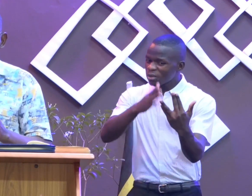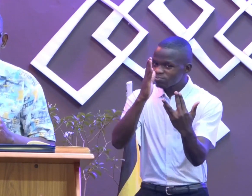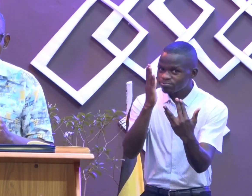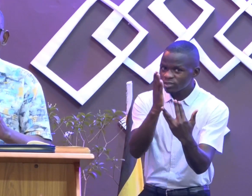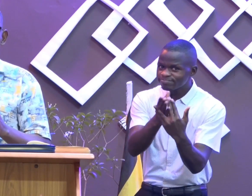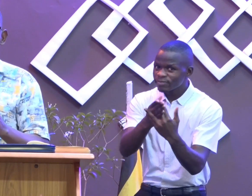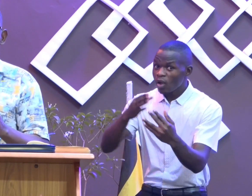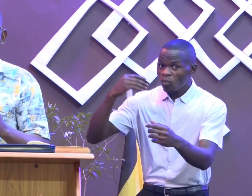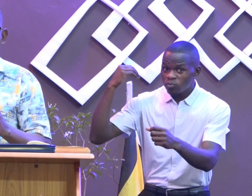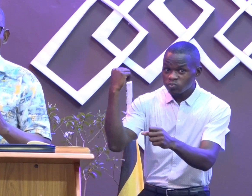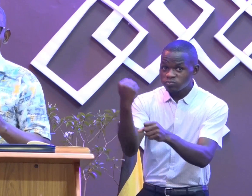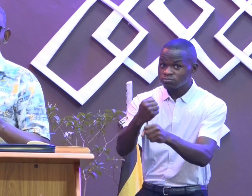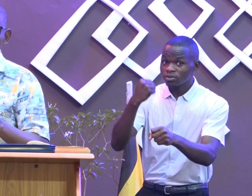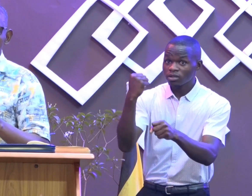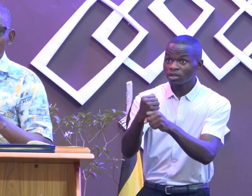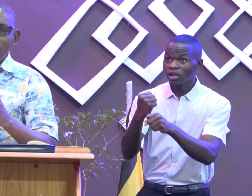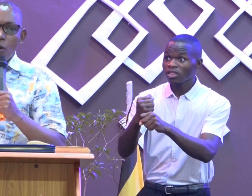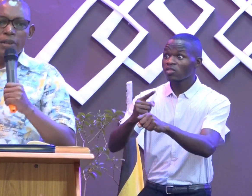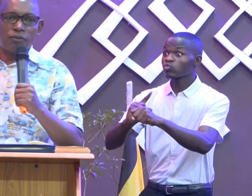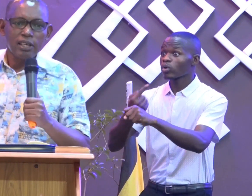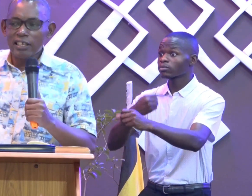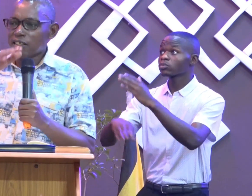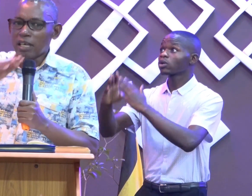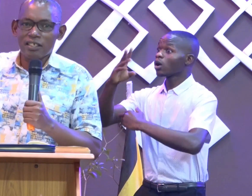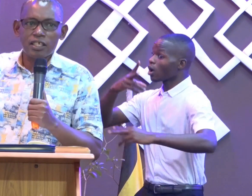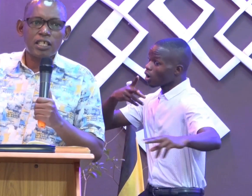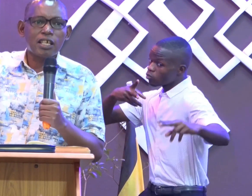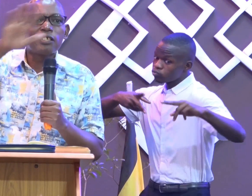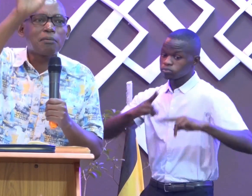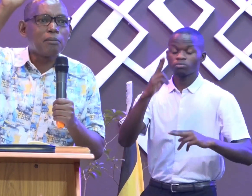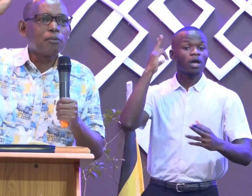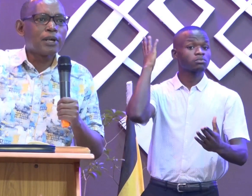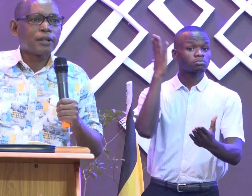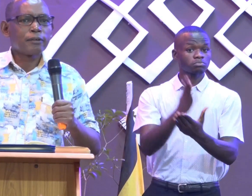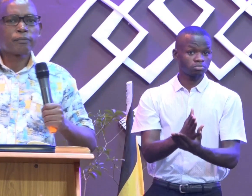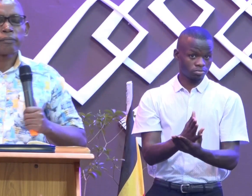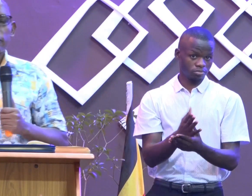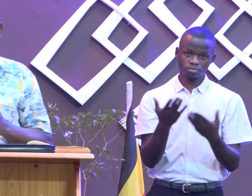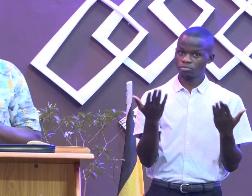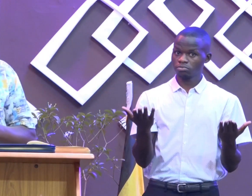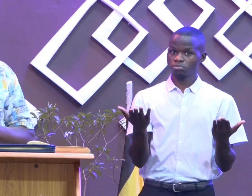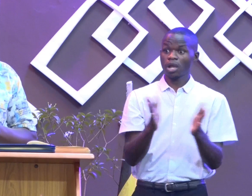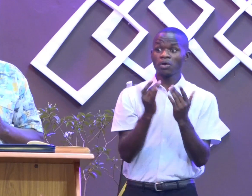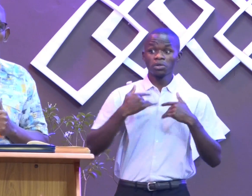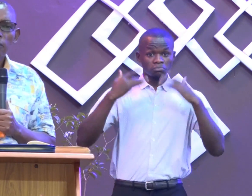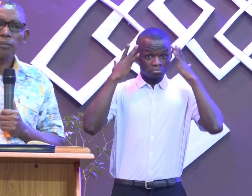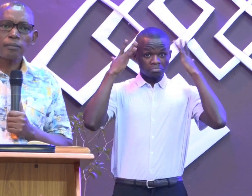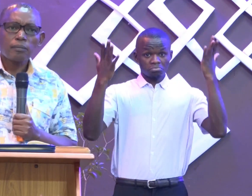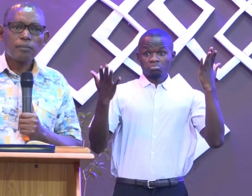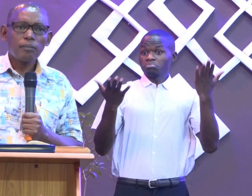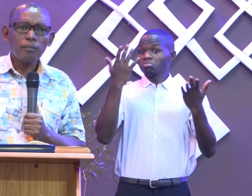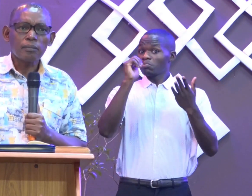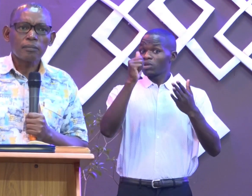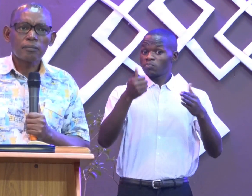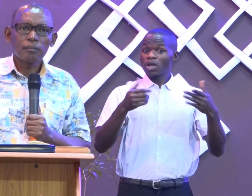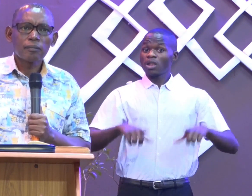mukukolo omulimu mukama wagenda ogusalirako nali simanyi kitegeeza bulamu bwe. That amid is doing the work commission has sent